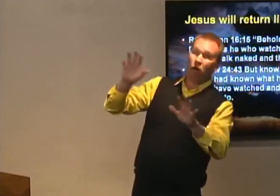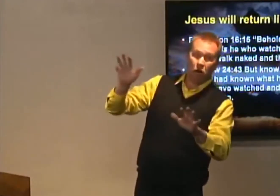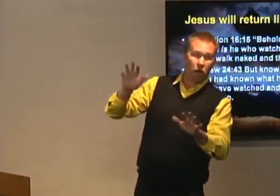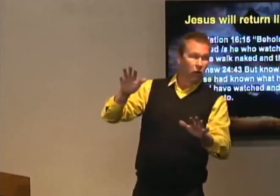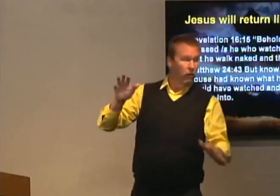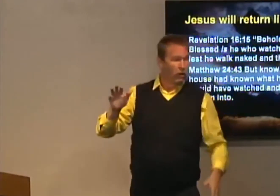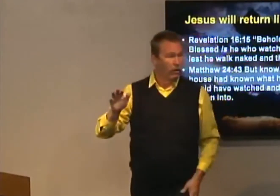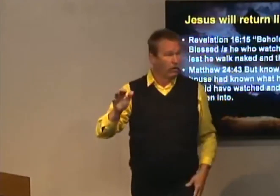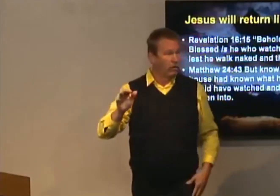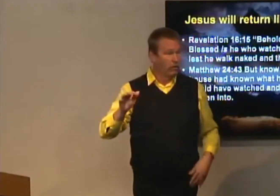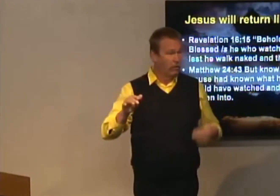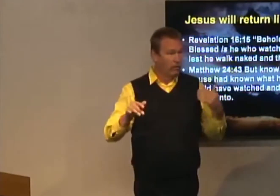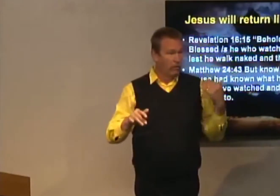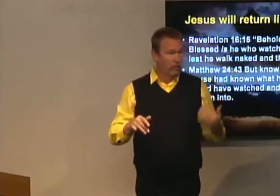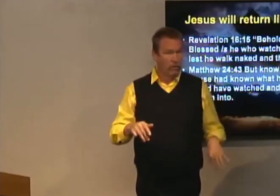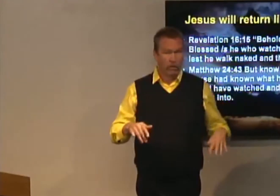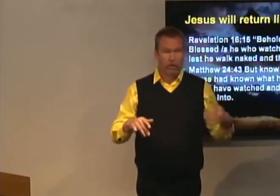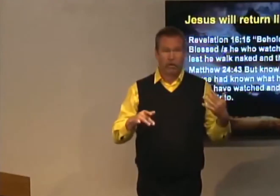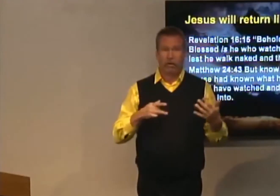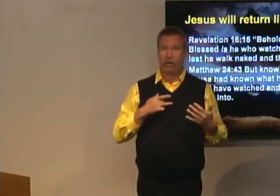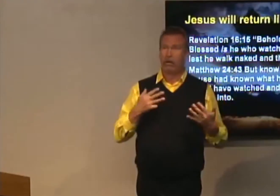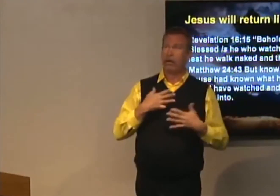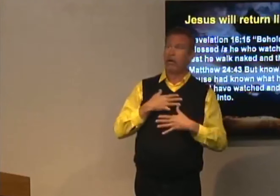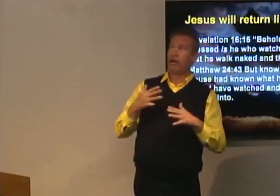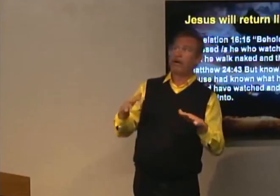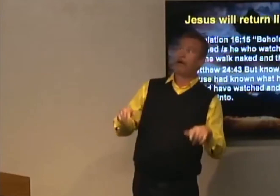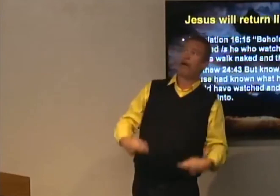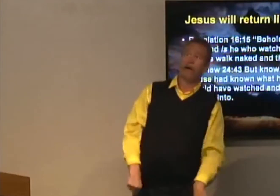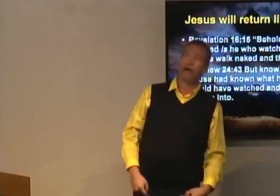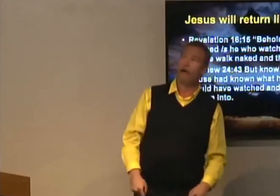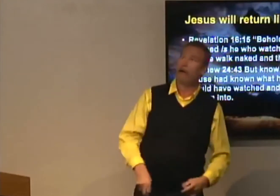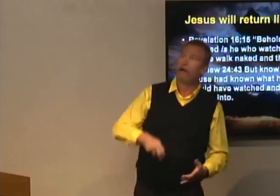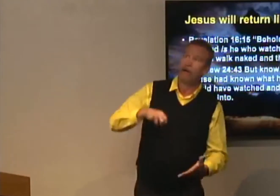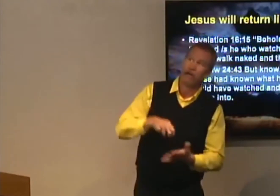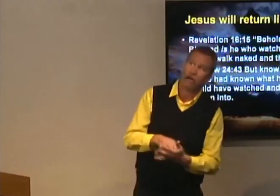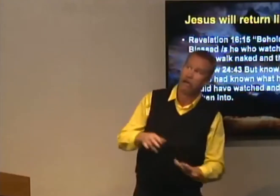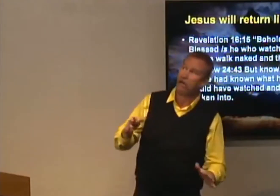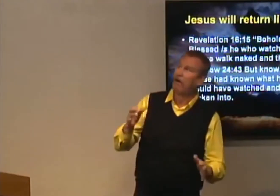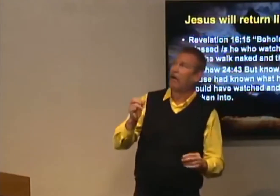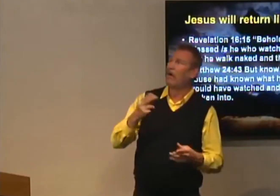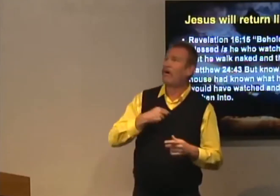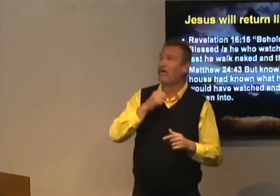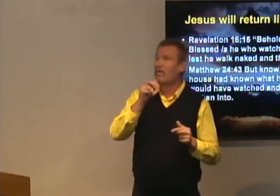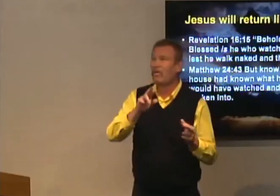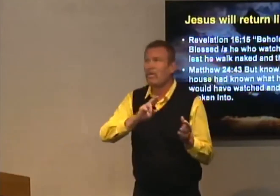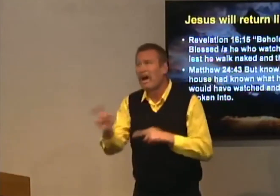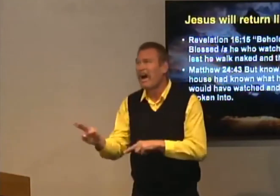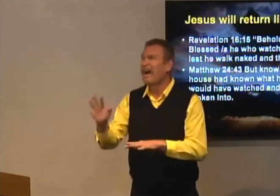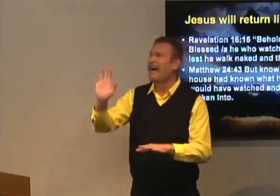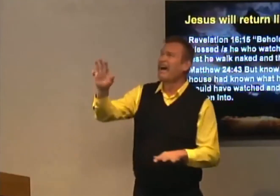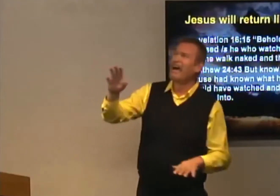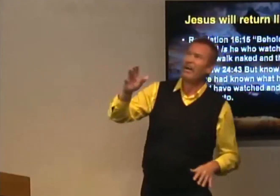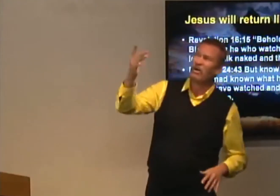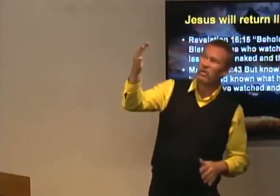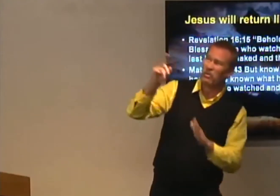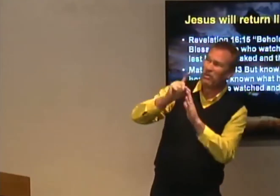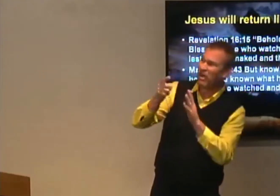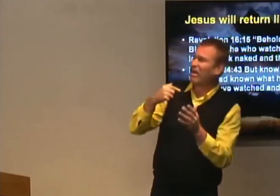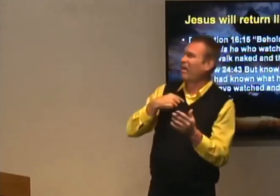know, we don't want to be taken aback by it. We don't want to be saying, "Oh my gosh, it's happened. Oh, gee." And you're in such fear and you're saying, "Oh, wait, I'm not